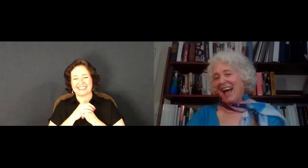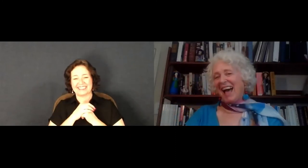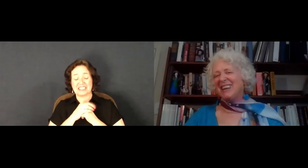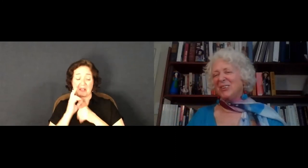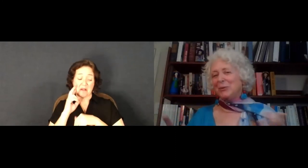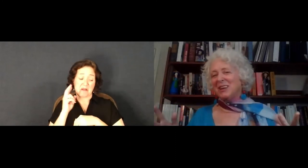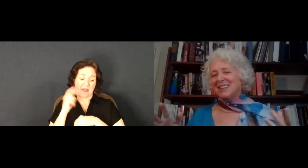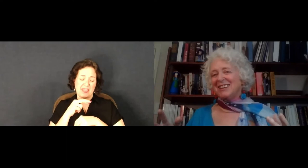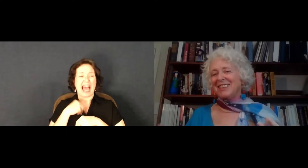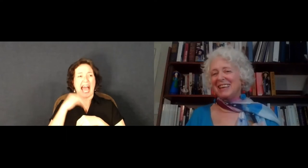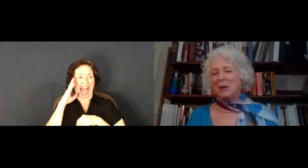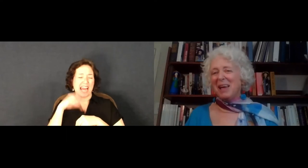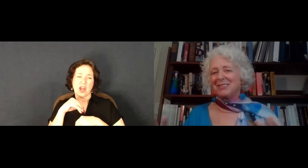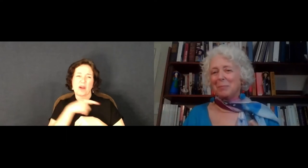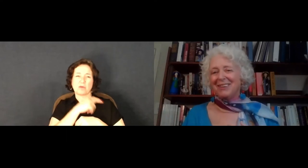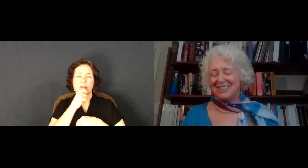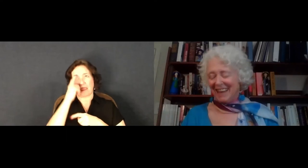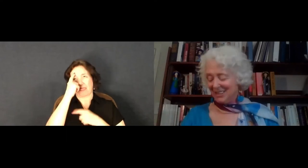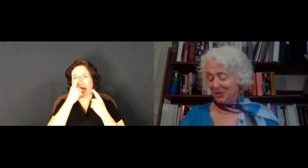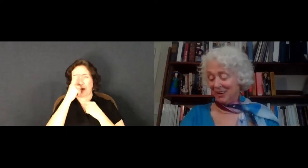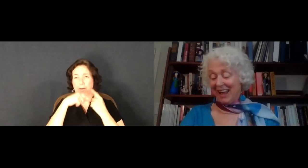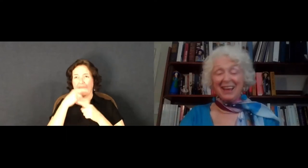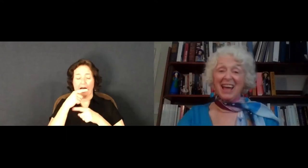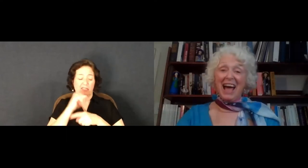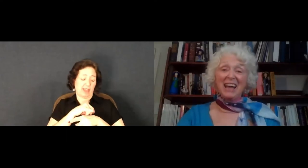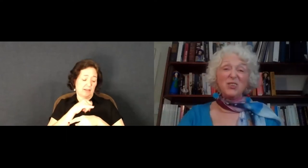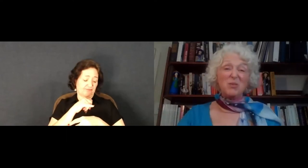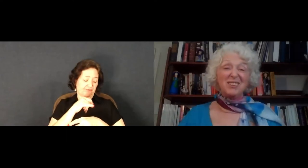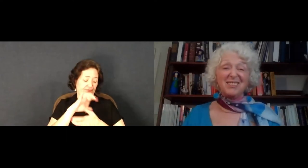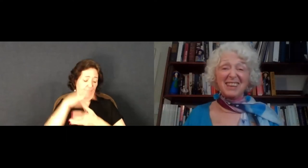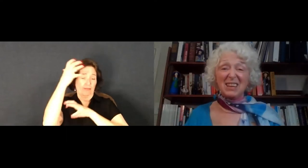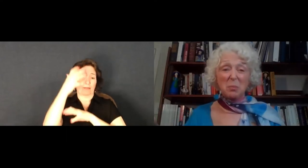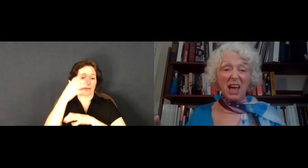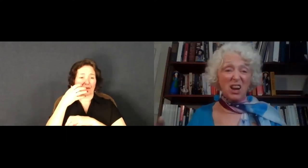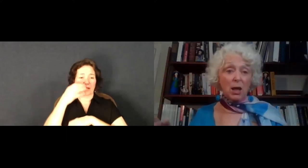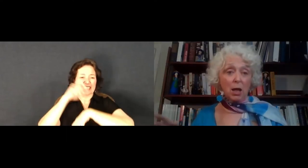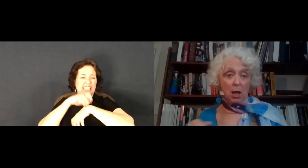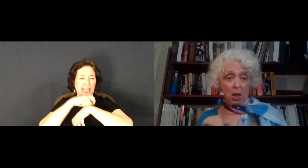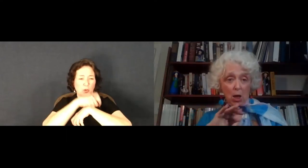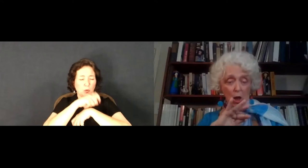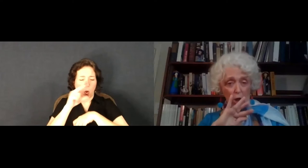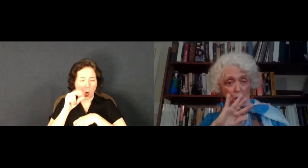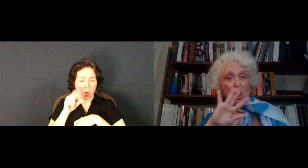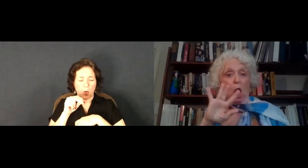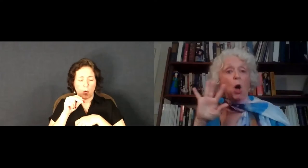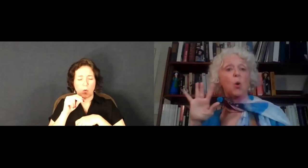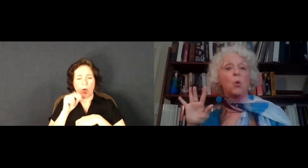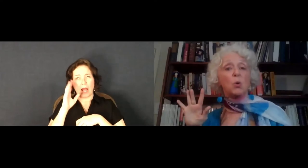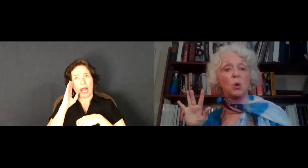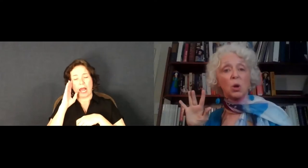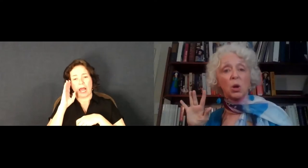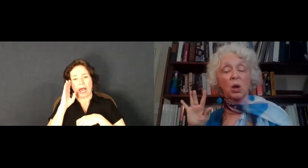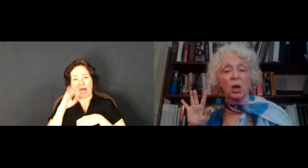smile, I knew he wasn't thinking about the botched tattoo. And I knew he wasn't thinking about Glow.